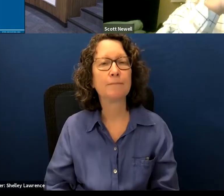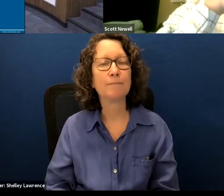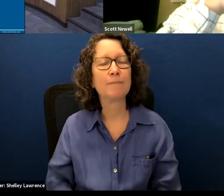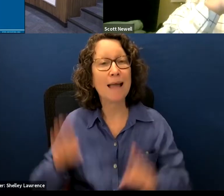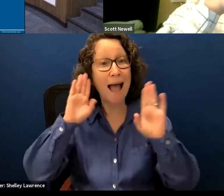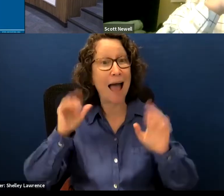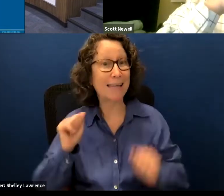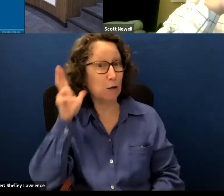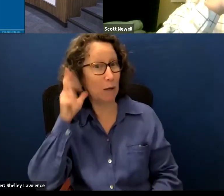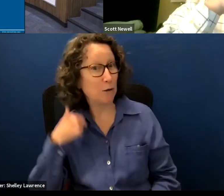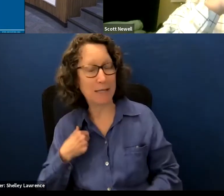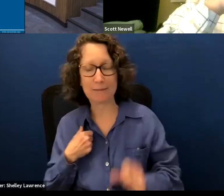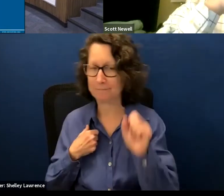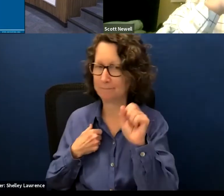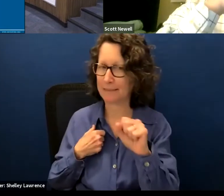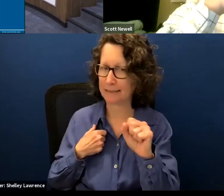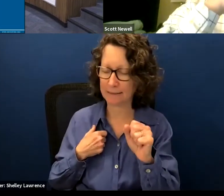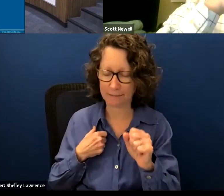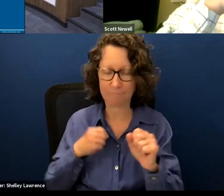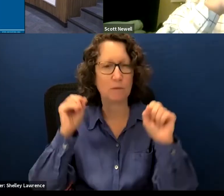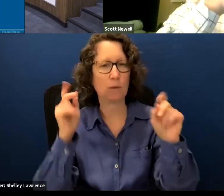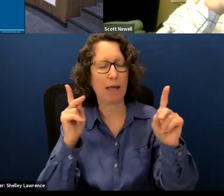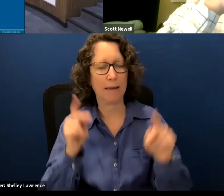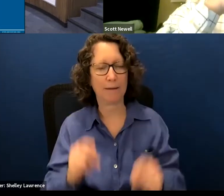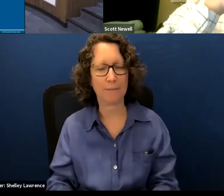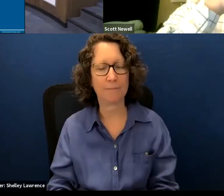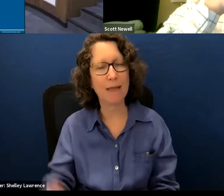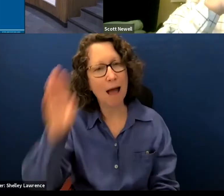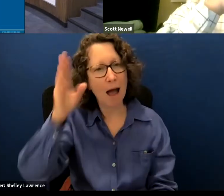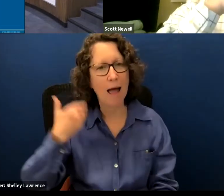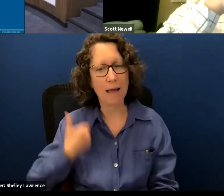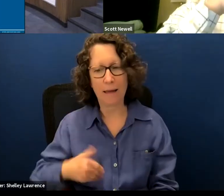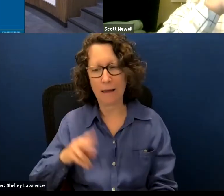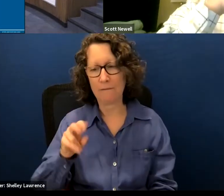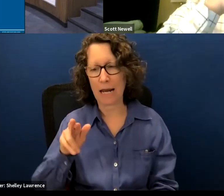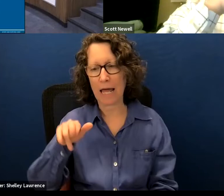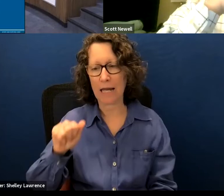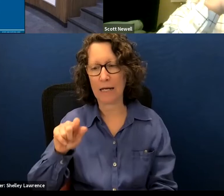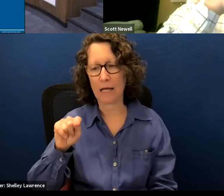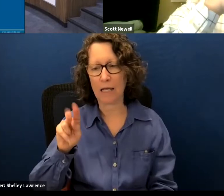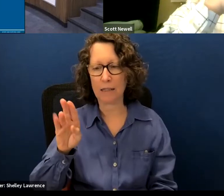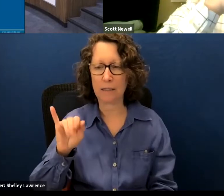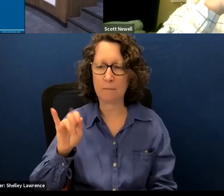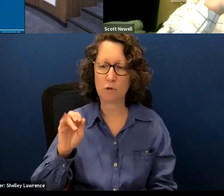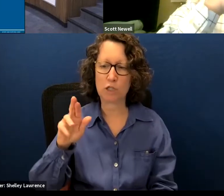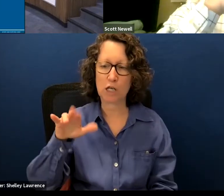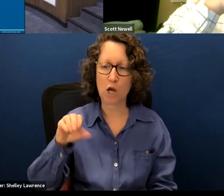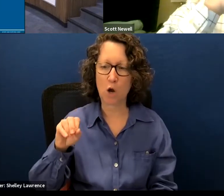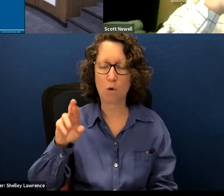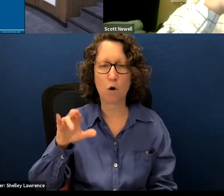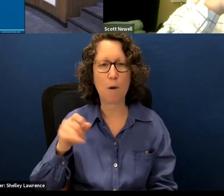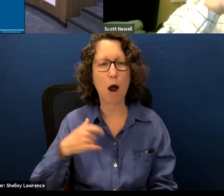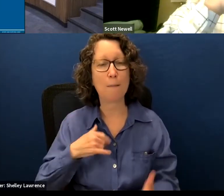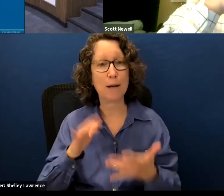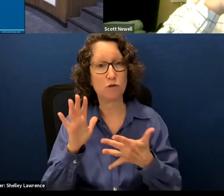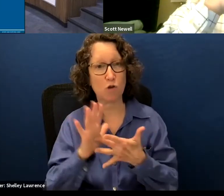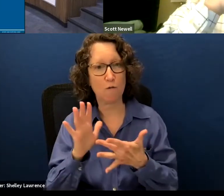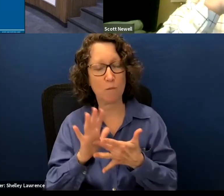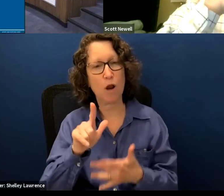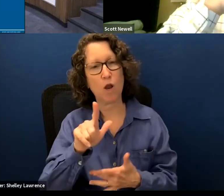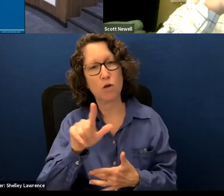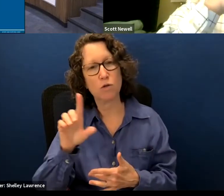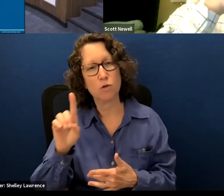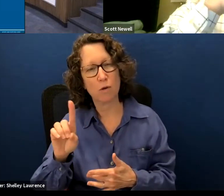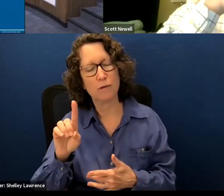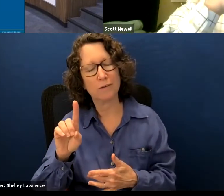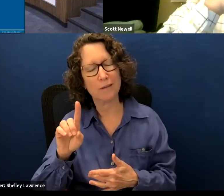Hi, can you hear me? Yes. Okay. Hi, my name is Valeria Tiburcio Romo. I am a sophomore at Dos Pueblos High School, and I've lived